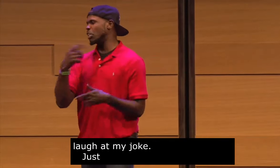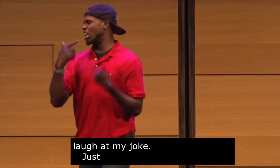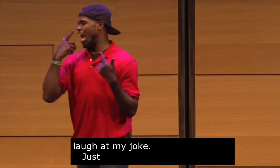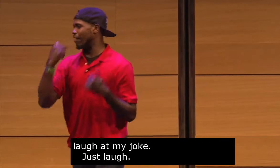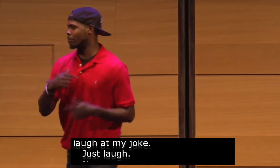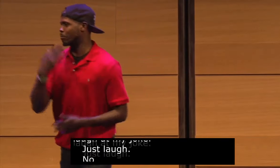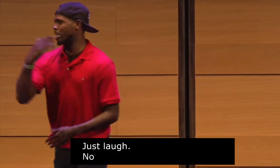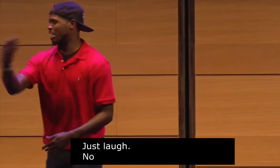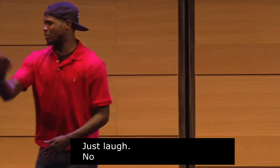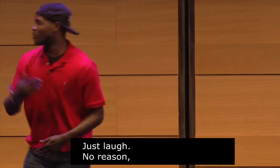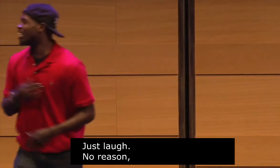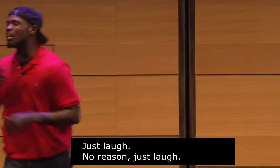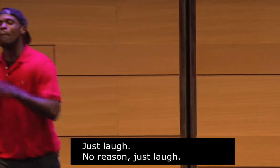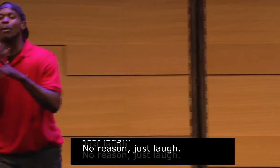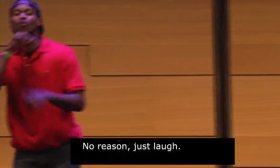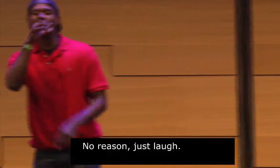even, no reason, just laugh.